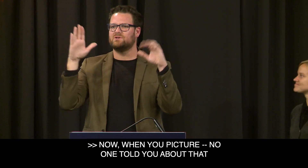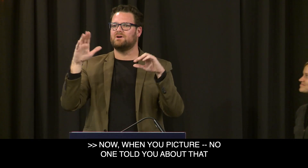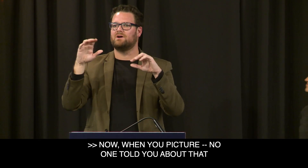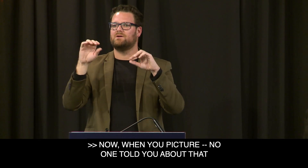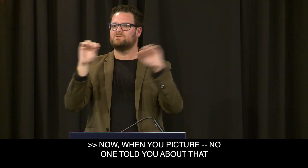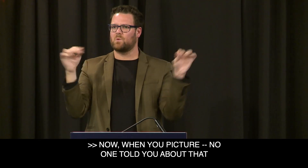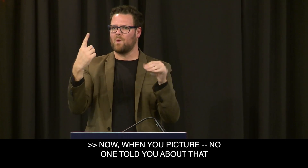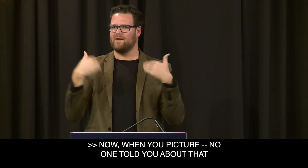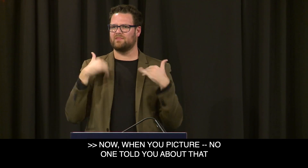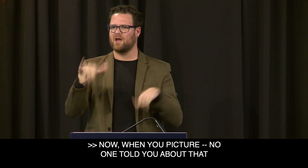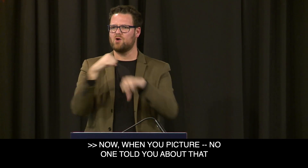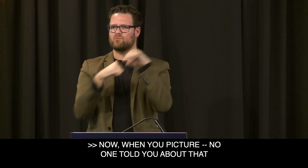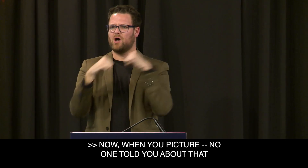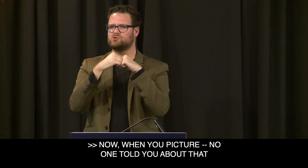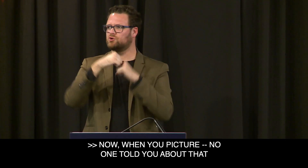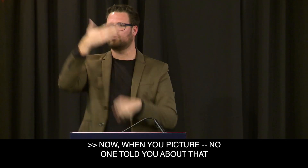Now, when you picture,